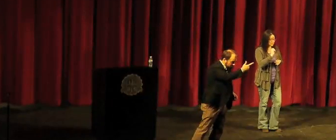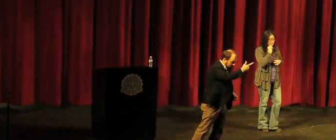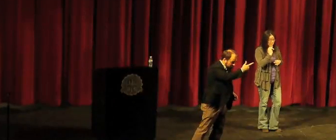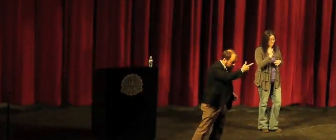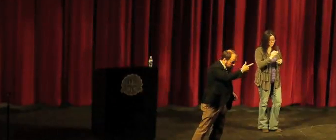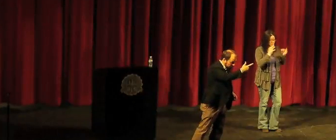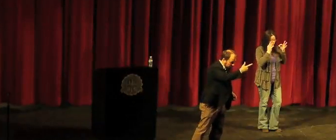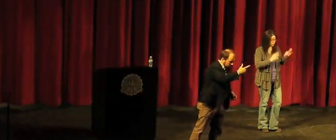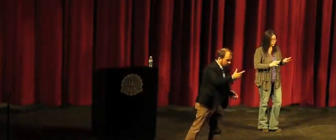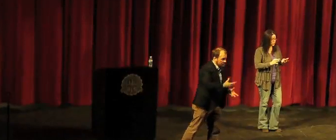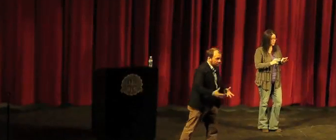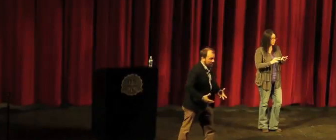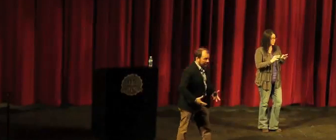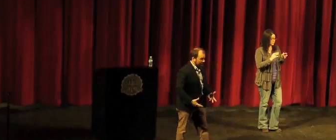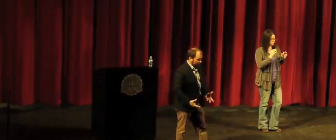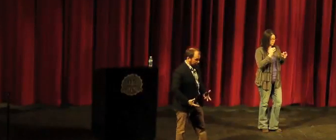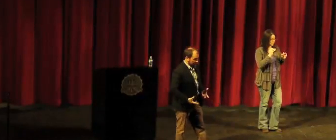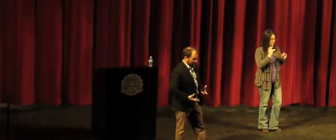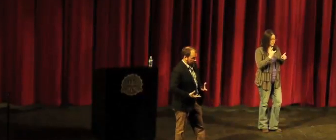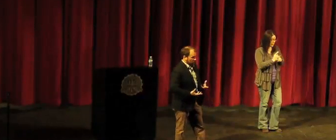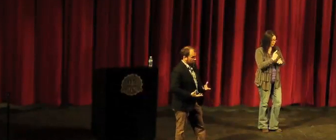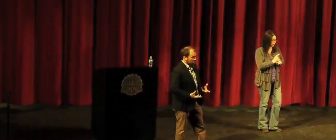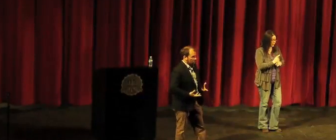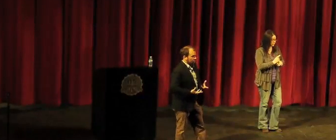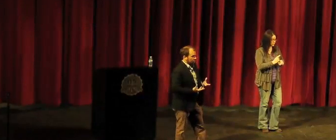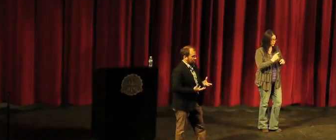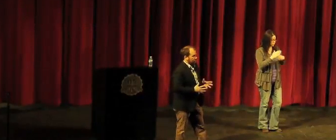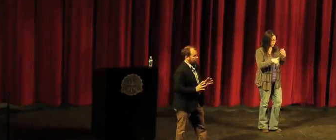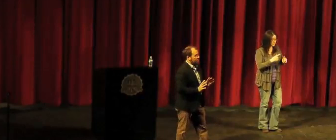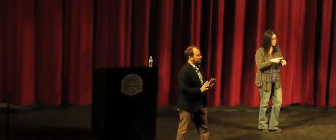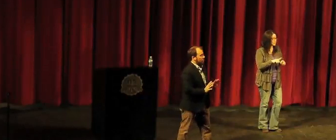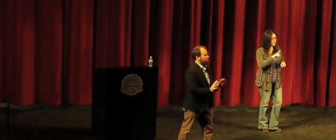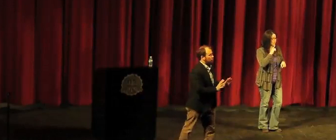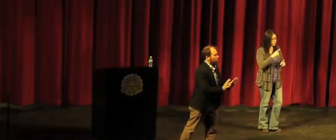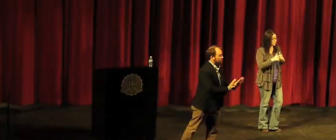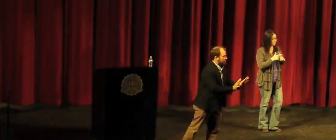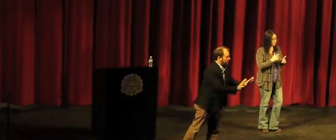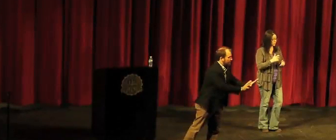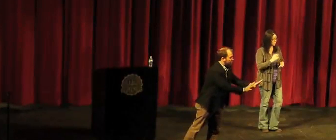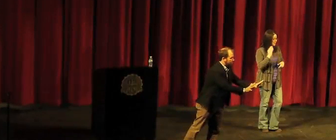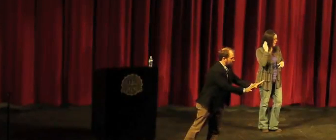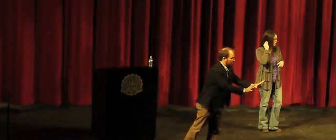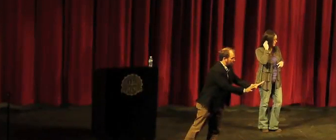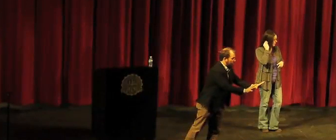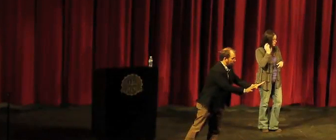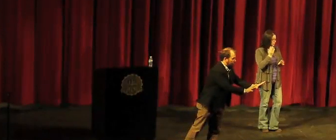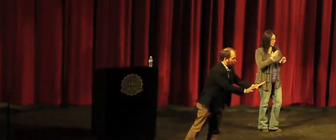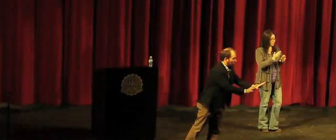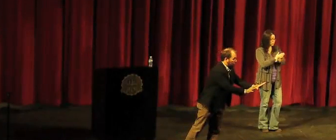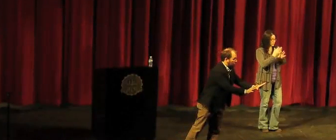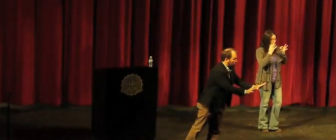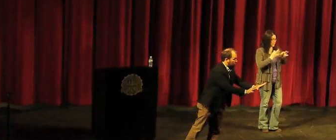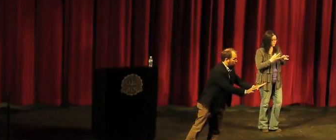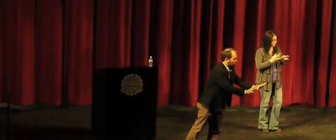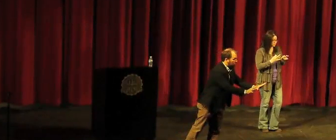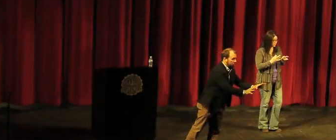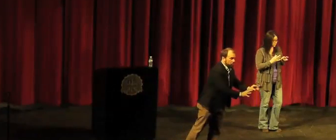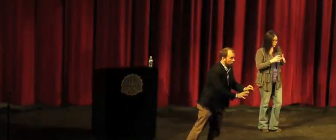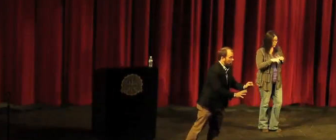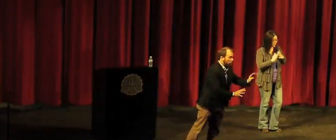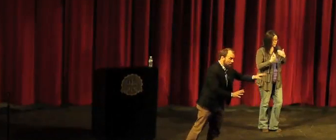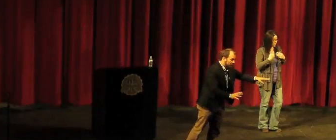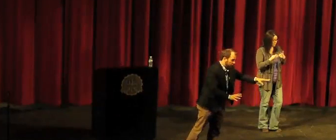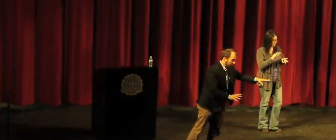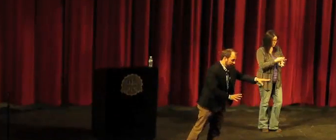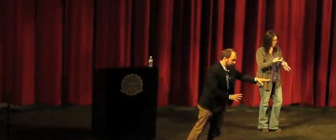deliberative processes, but actually out of unconscious and preconscious orientations that we bring to the world. So